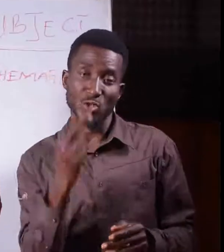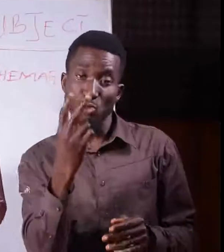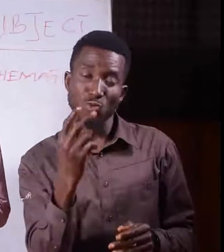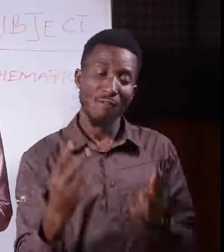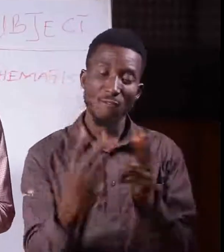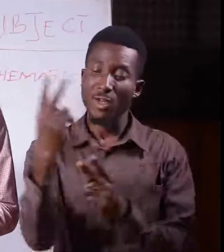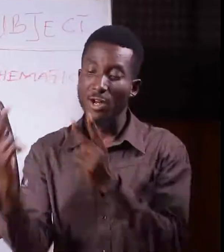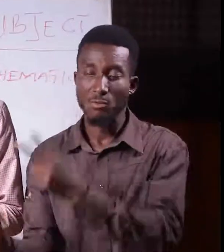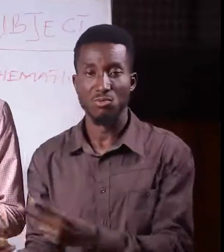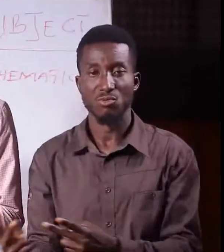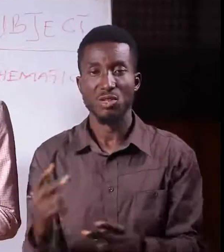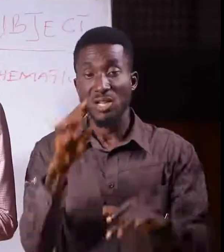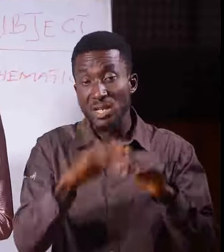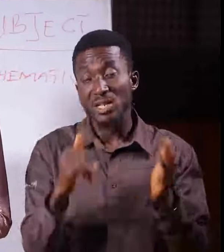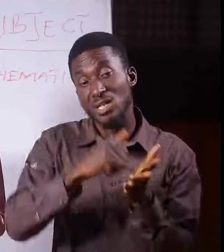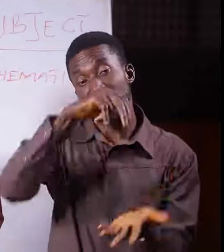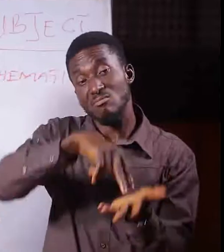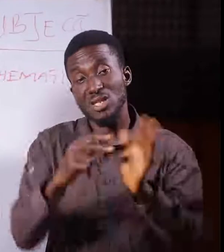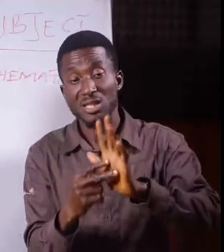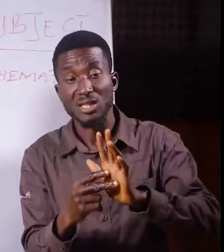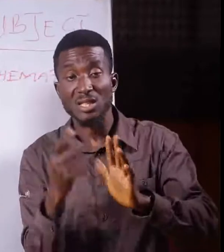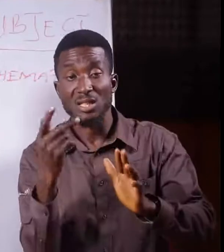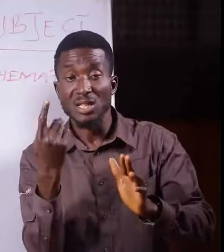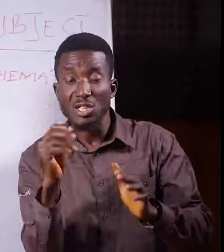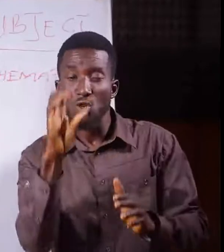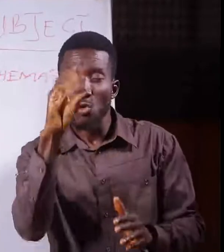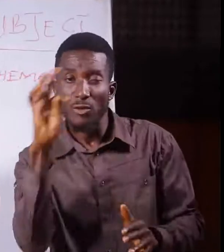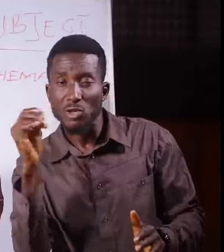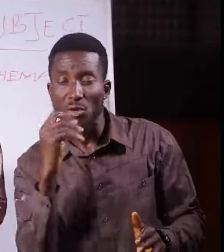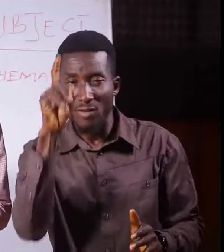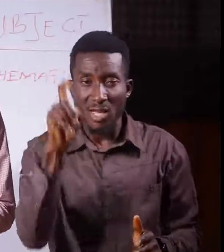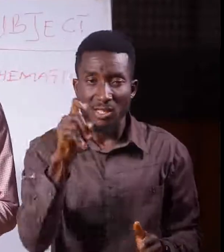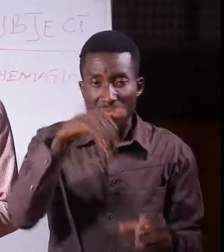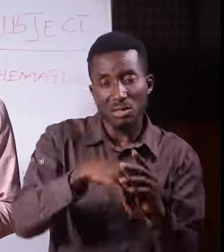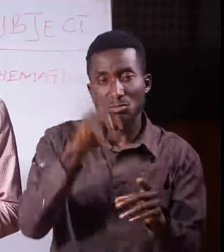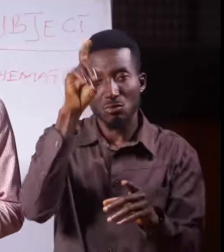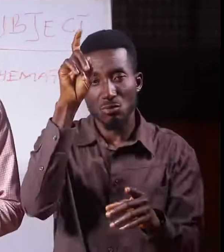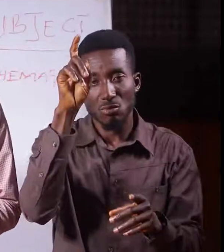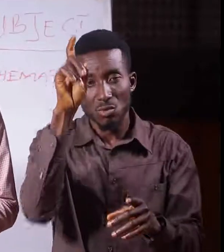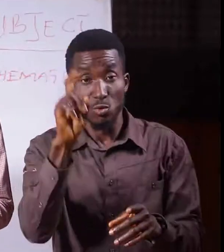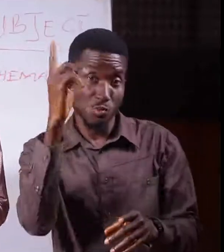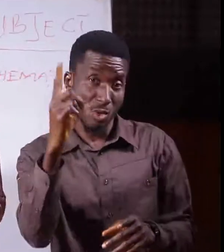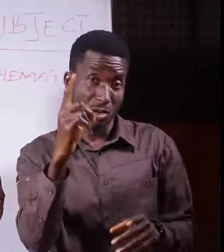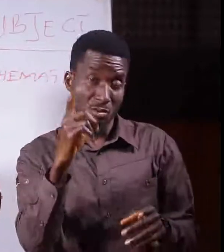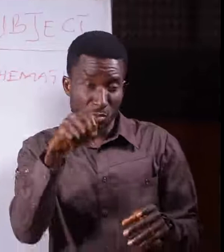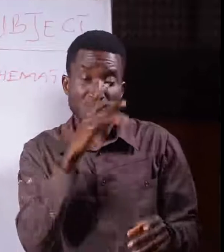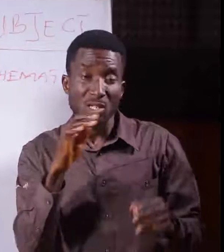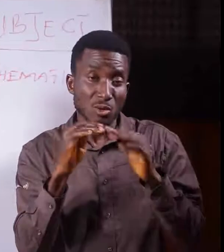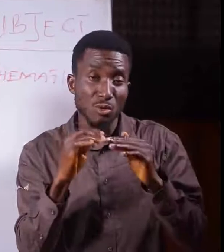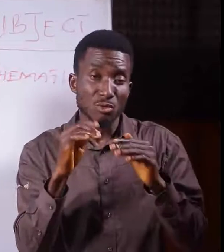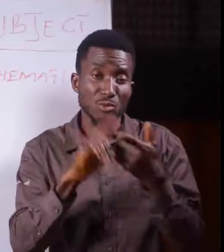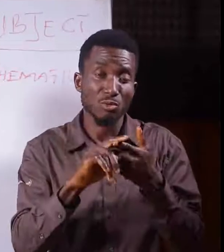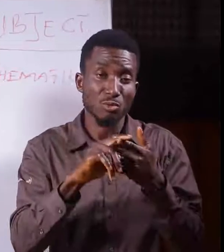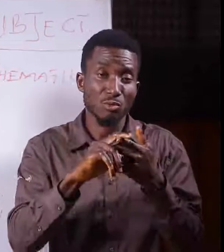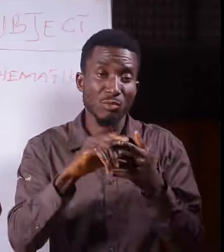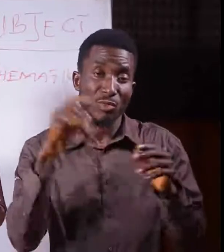variables, then it means the coefficient of x in the equation 1 must be equals to the coefficient of x in